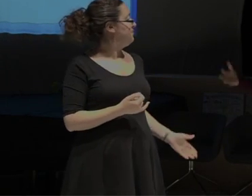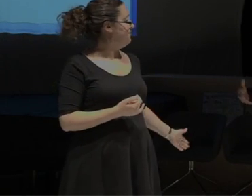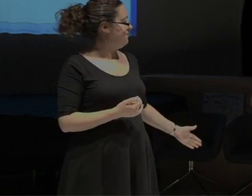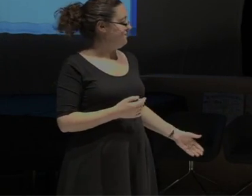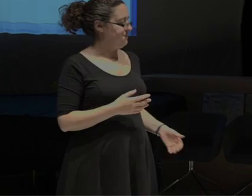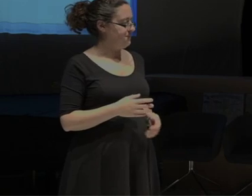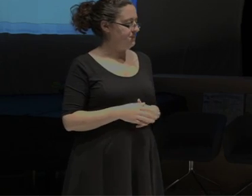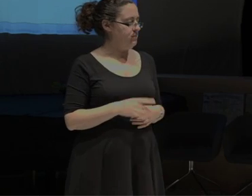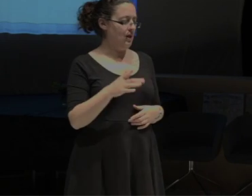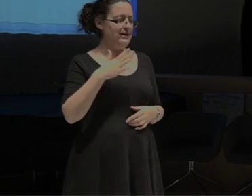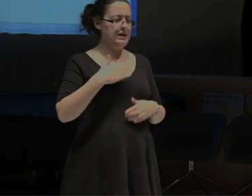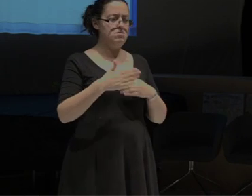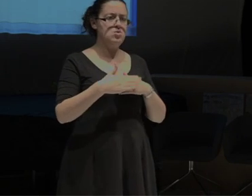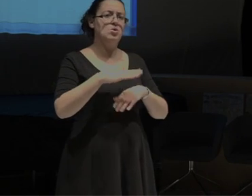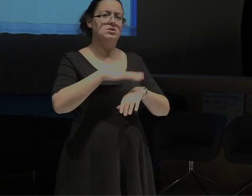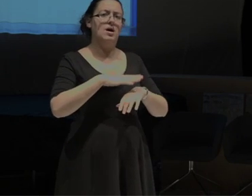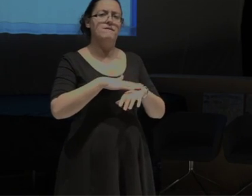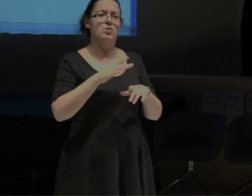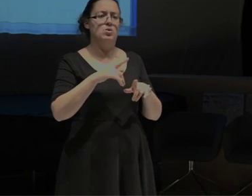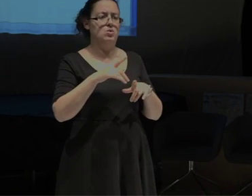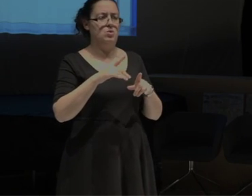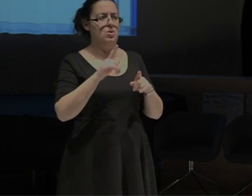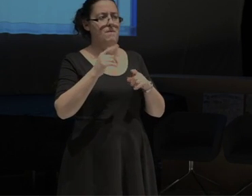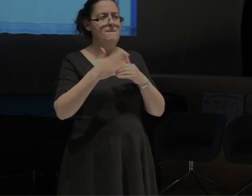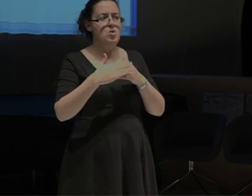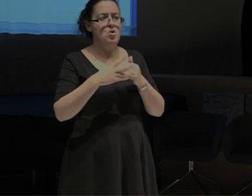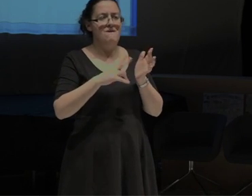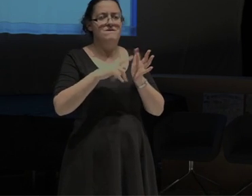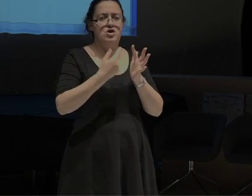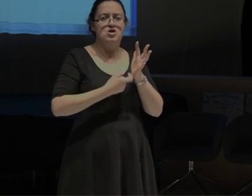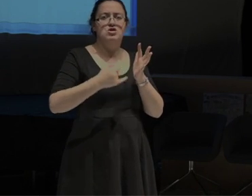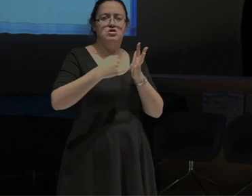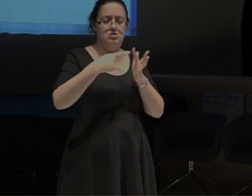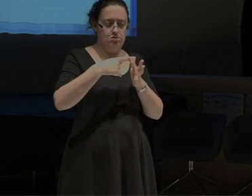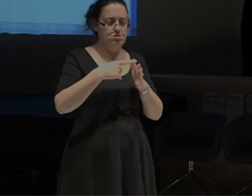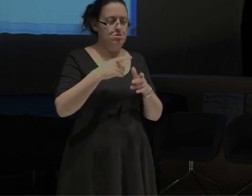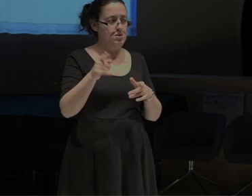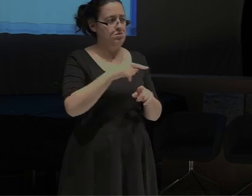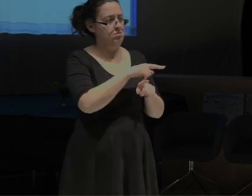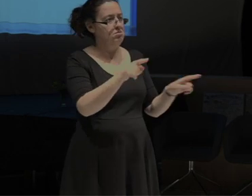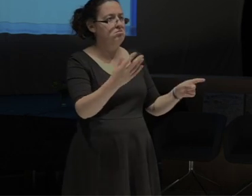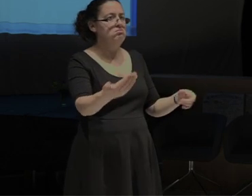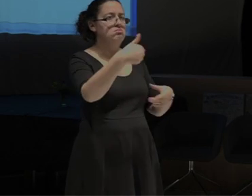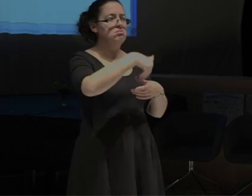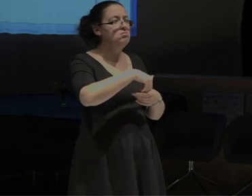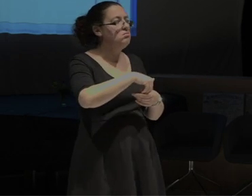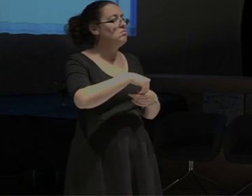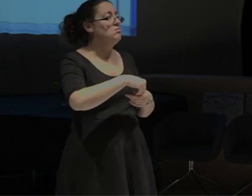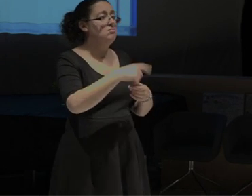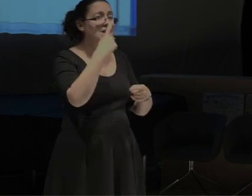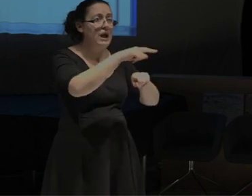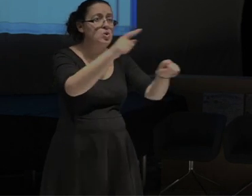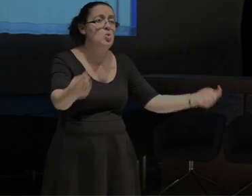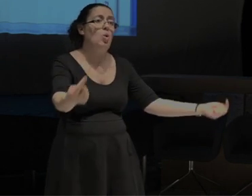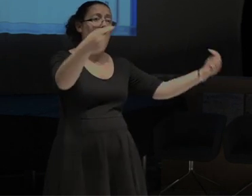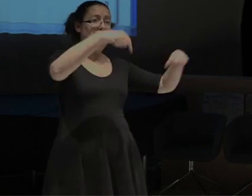need more time to be able to do all the verses. So we might want to get you to all come down to the front. Might want to get you, can you come down to